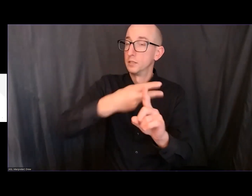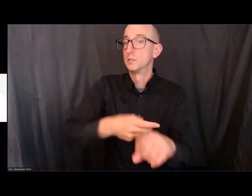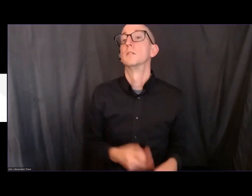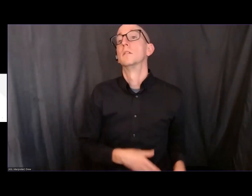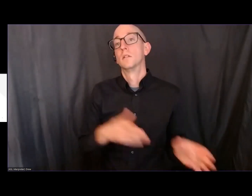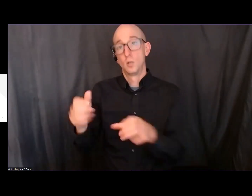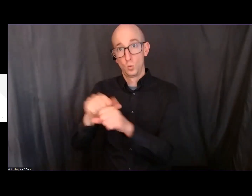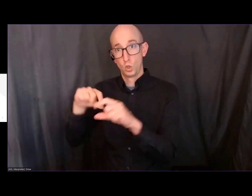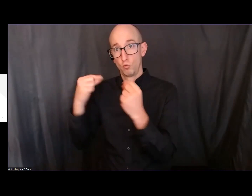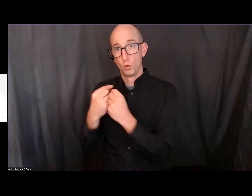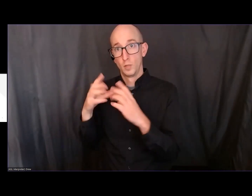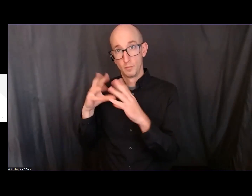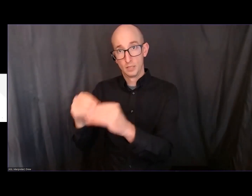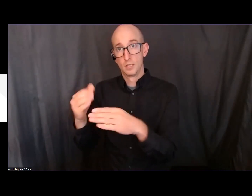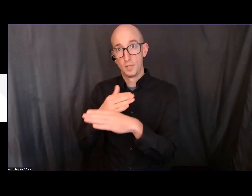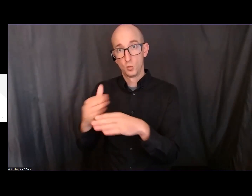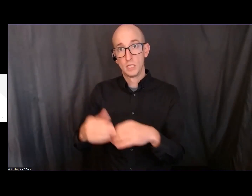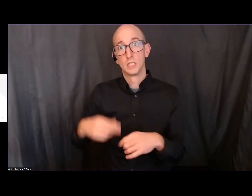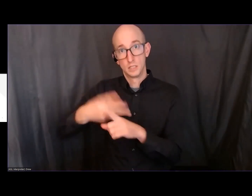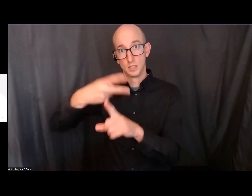Yes. Okay.